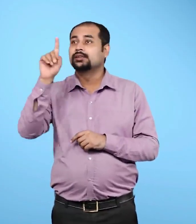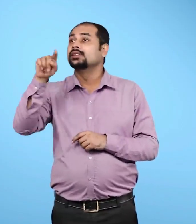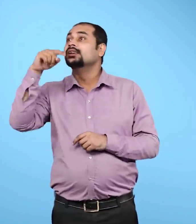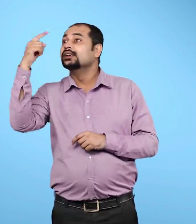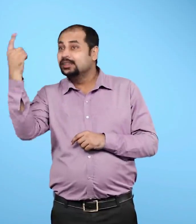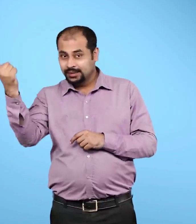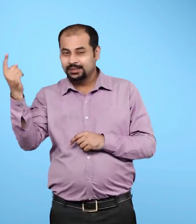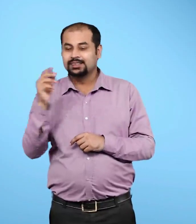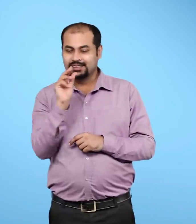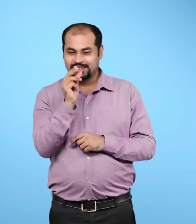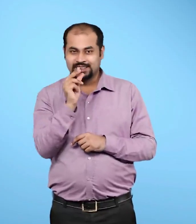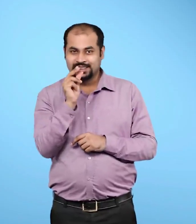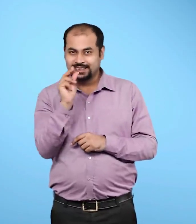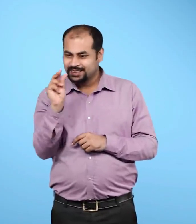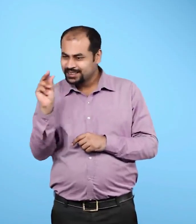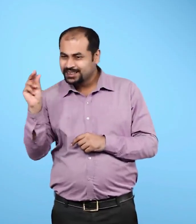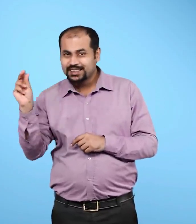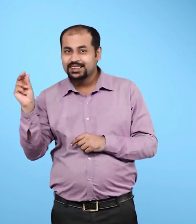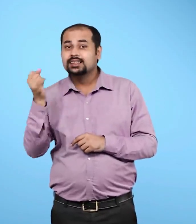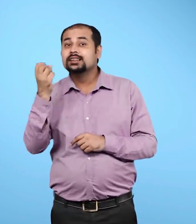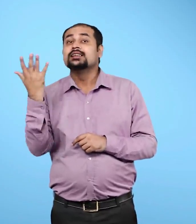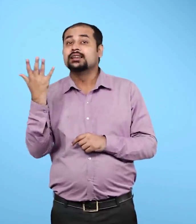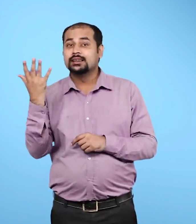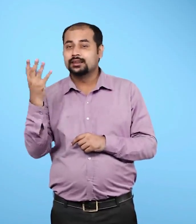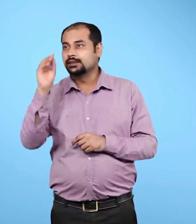Column 4, loose beads, dash.